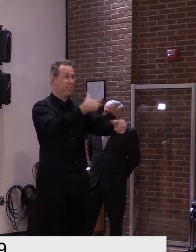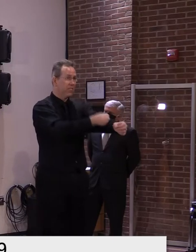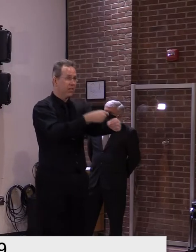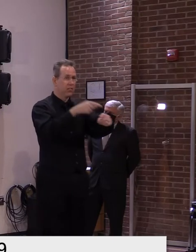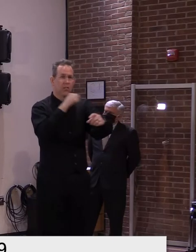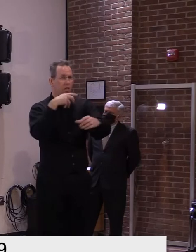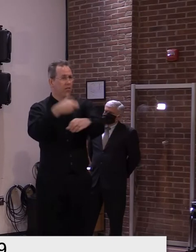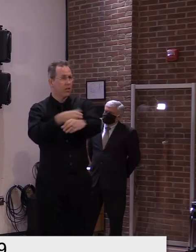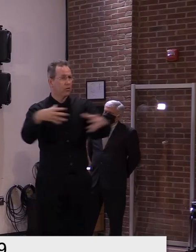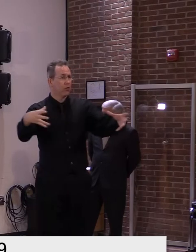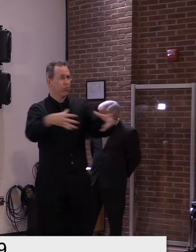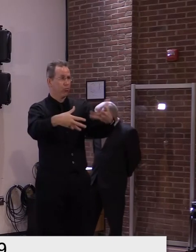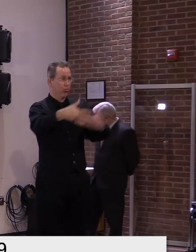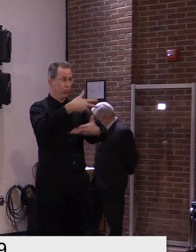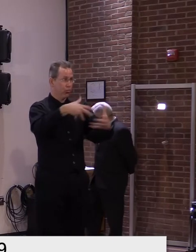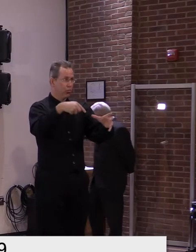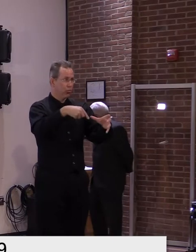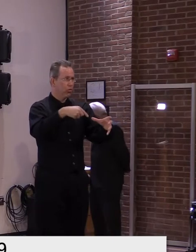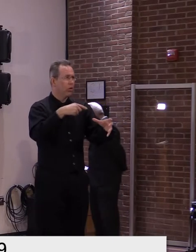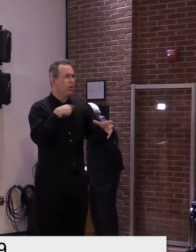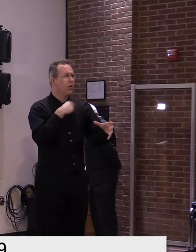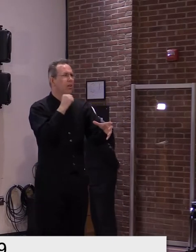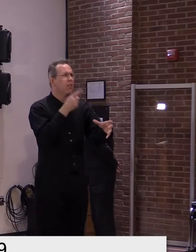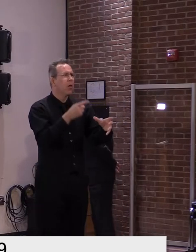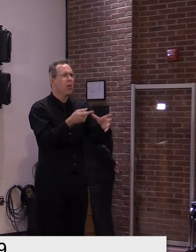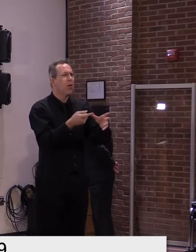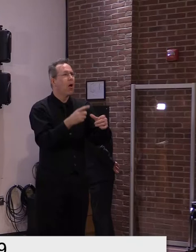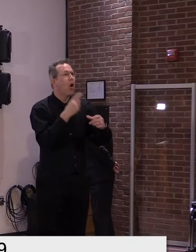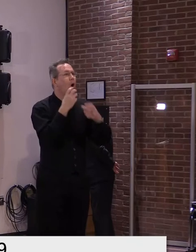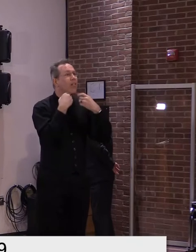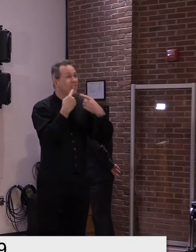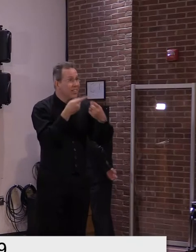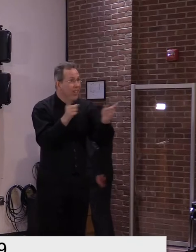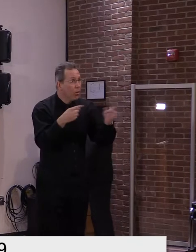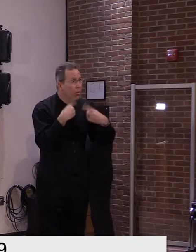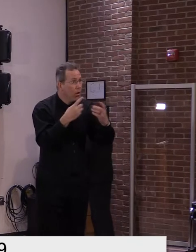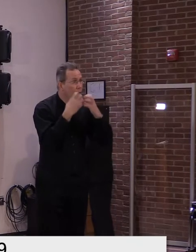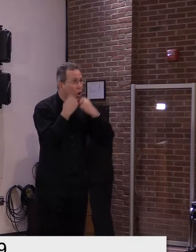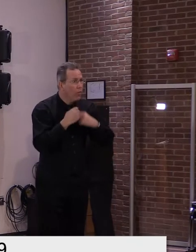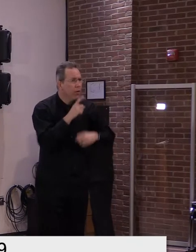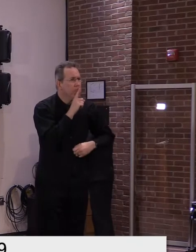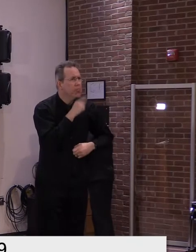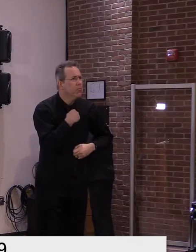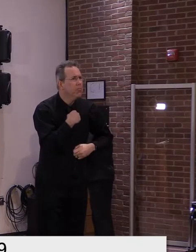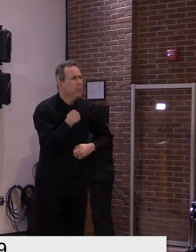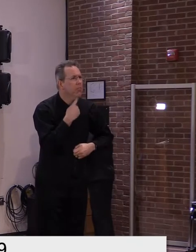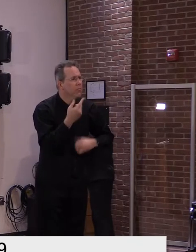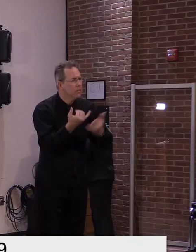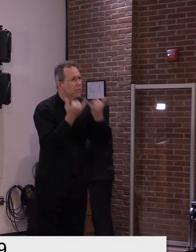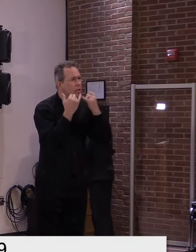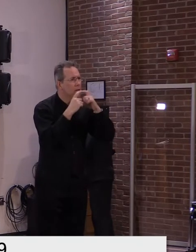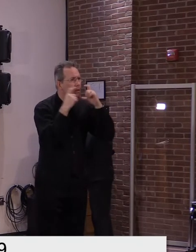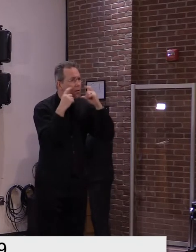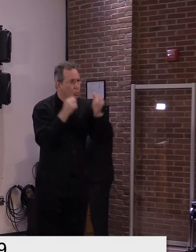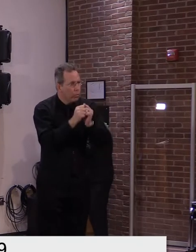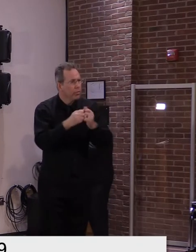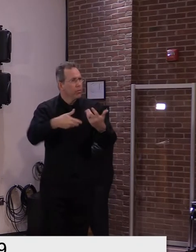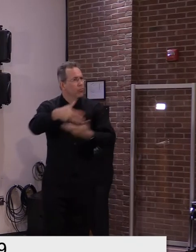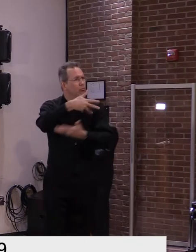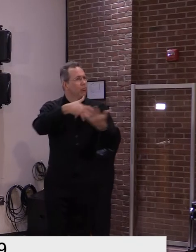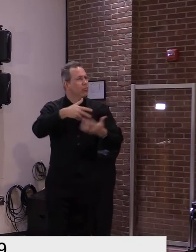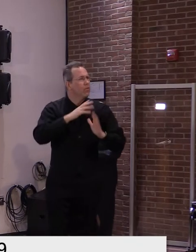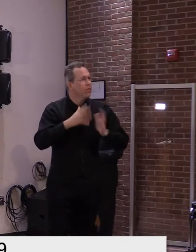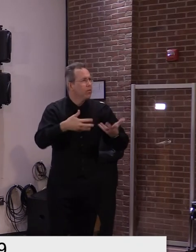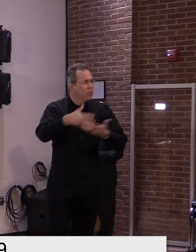during our mitigation strategies. And if you look at the way our correctional